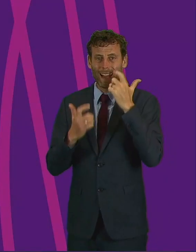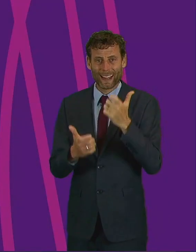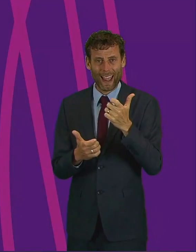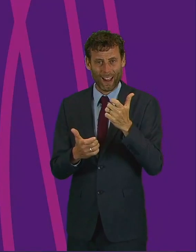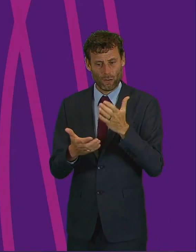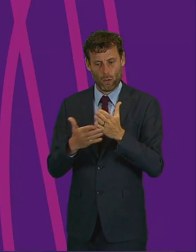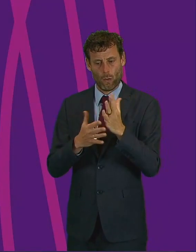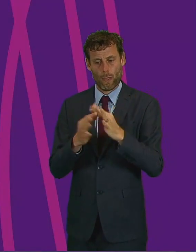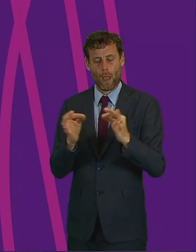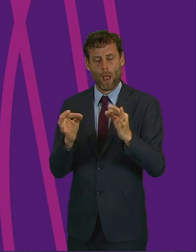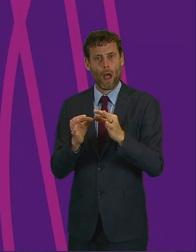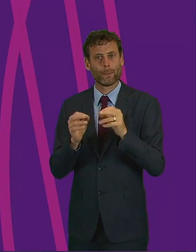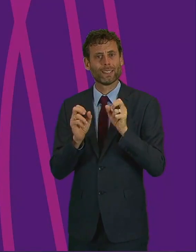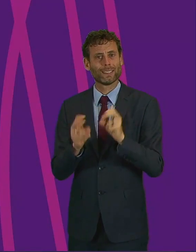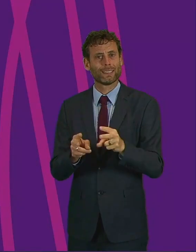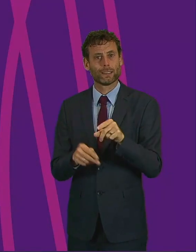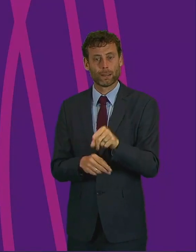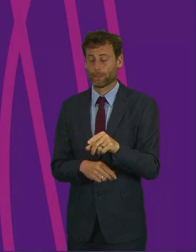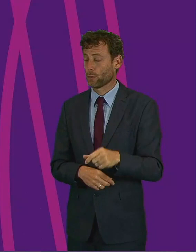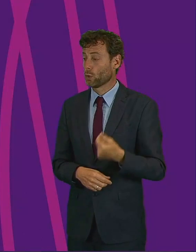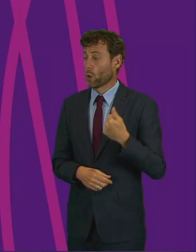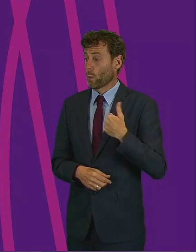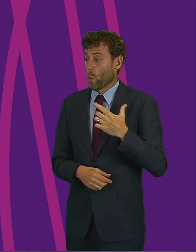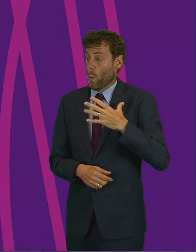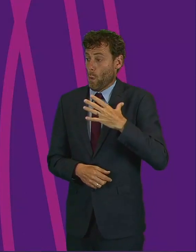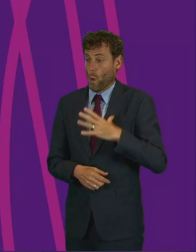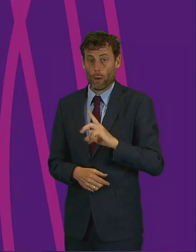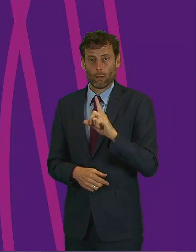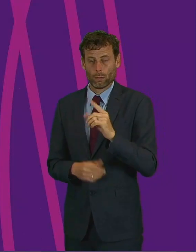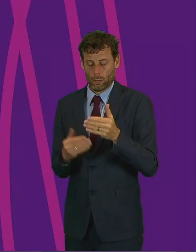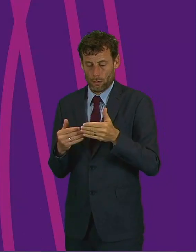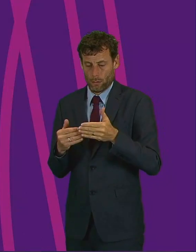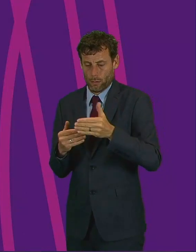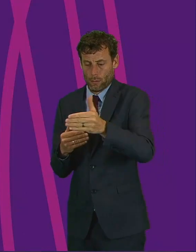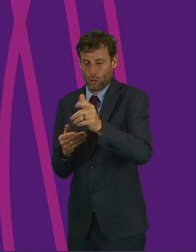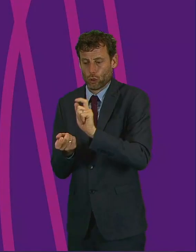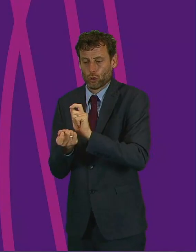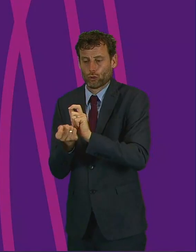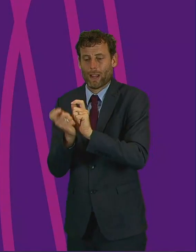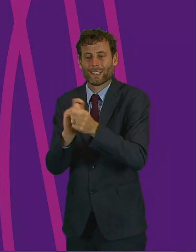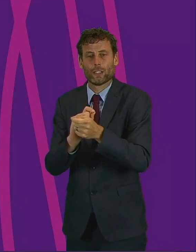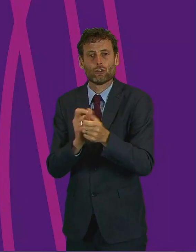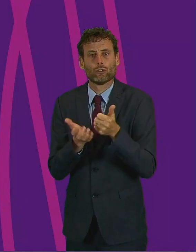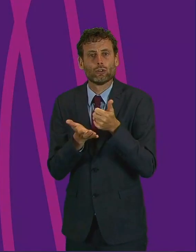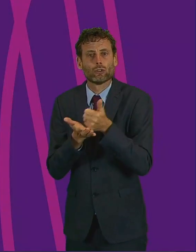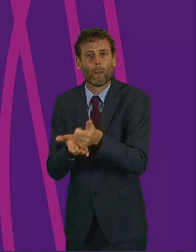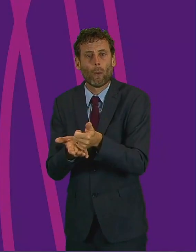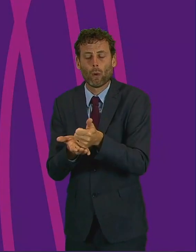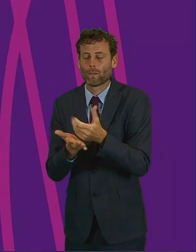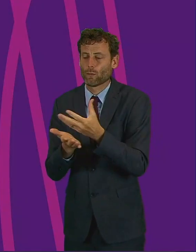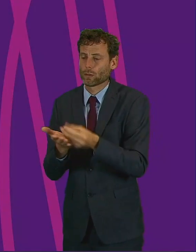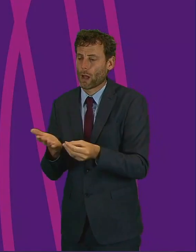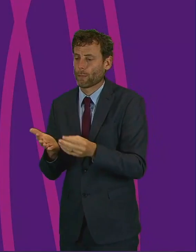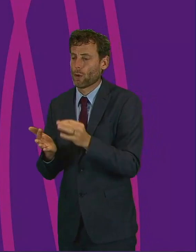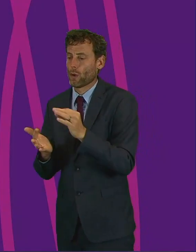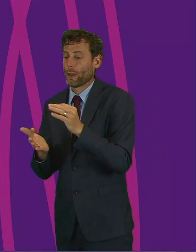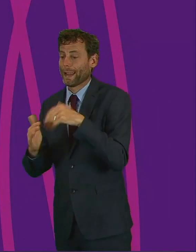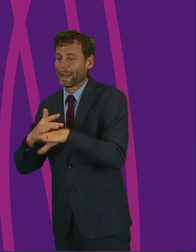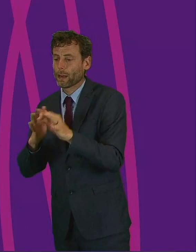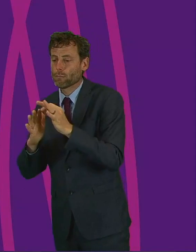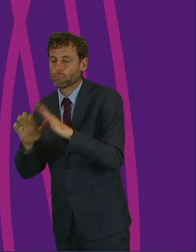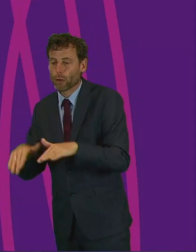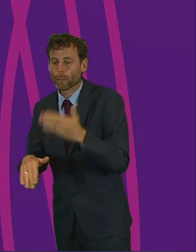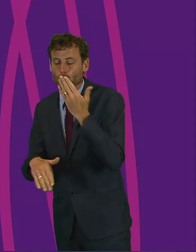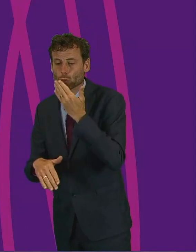crisis, and hopefully some transition support for pupils going into primary school or from primary school to secondary school during the course